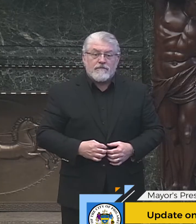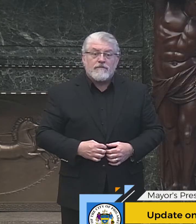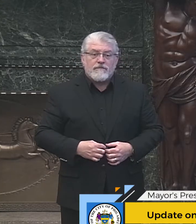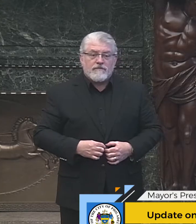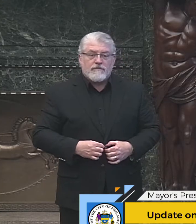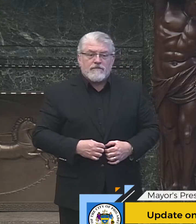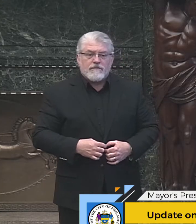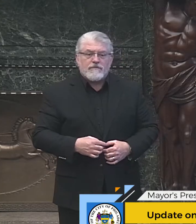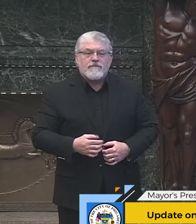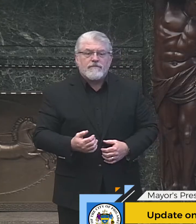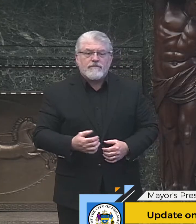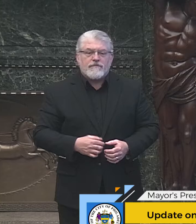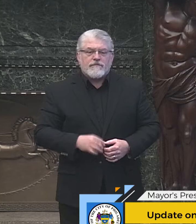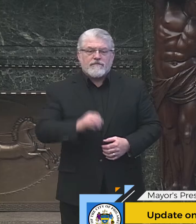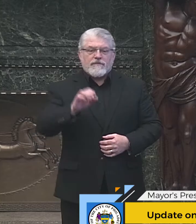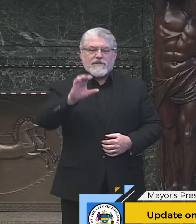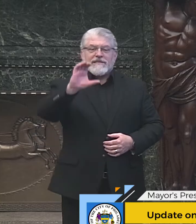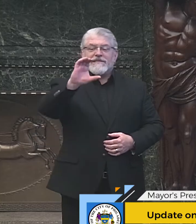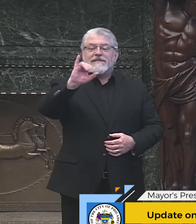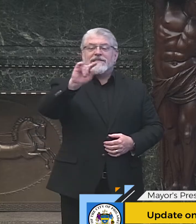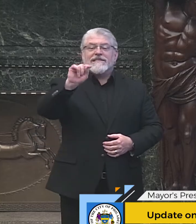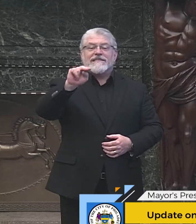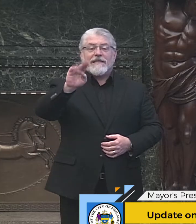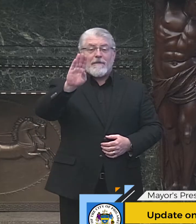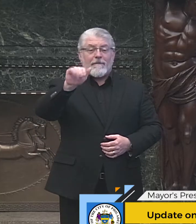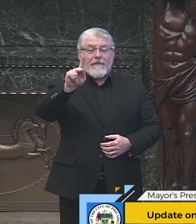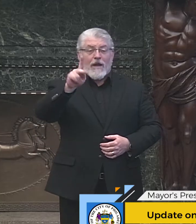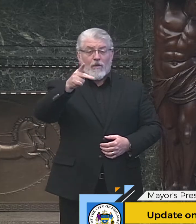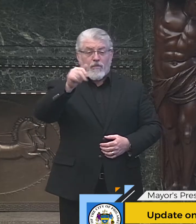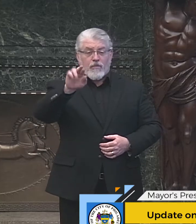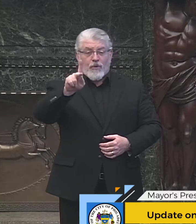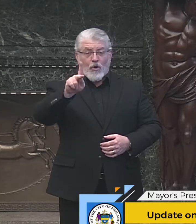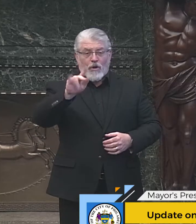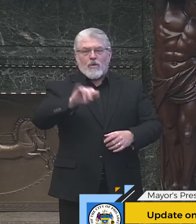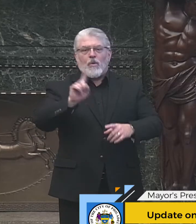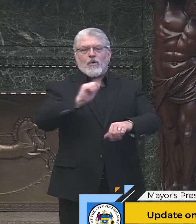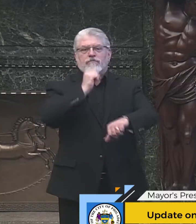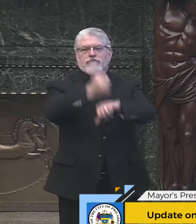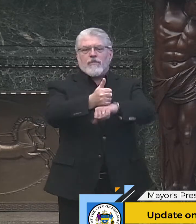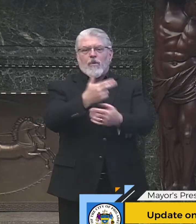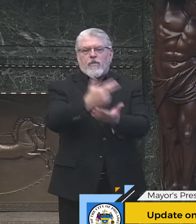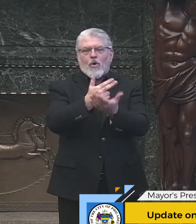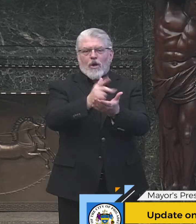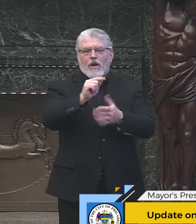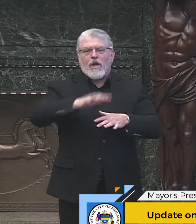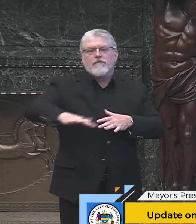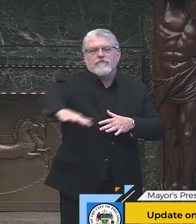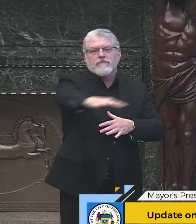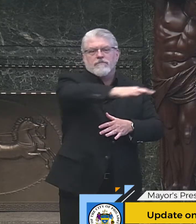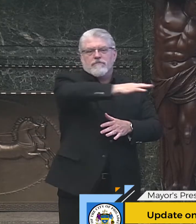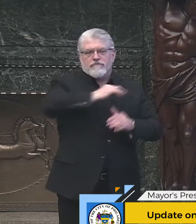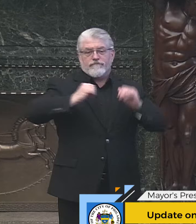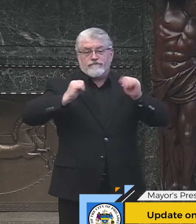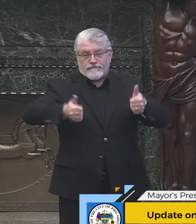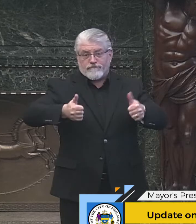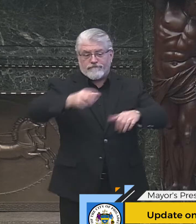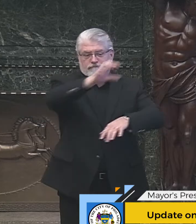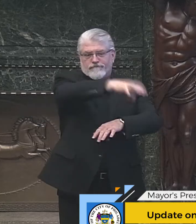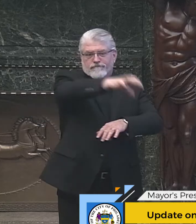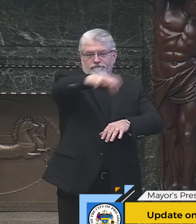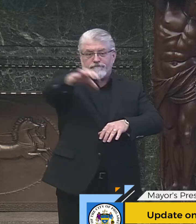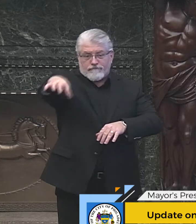a drive-through testing site. Yesterday, this site tested 91 people. Those included 60 people from the